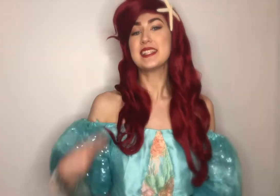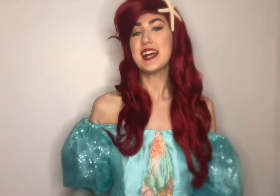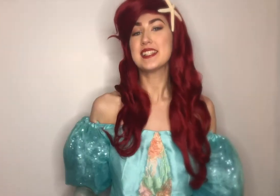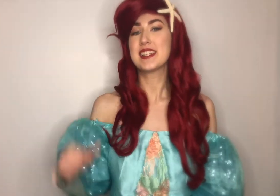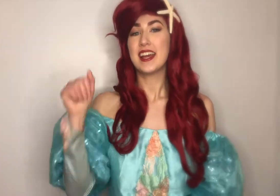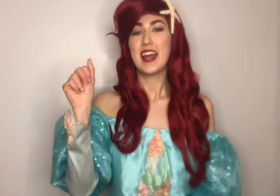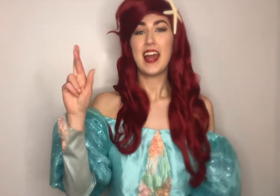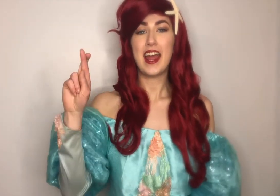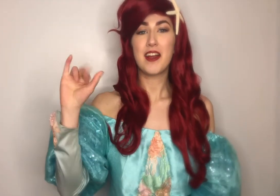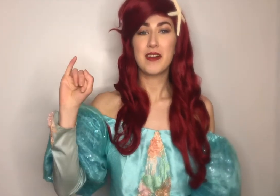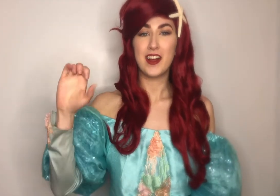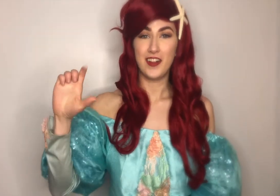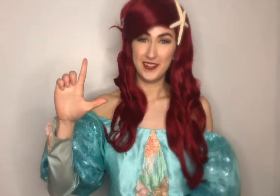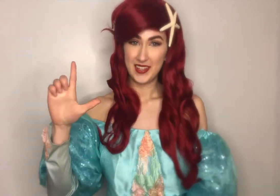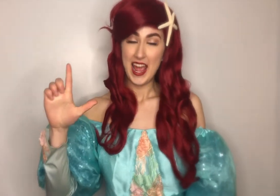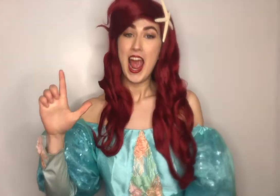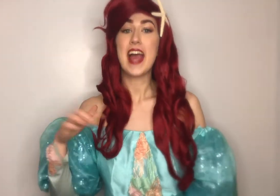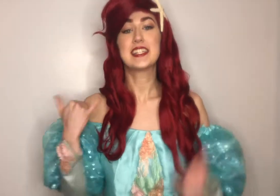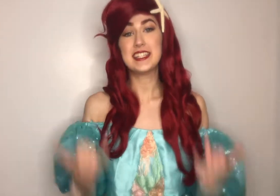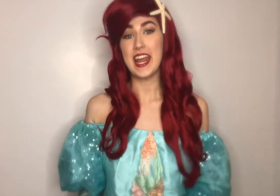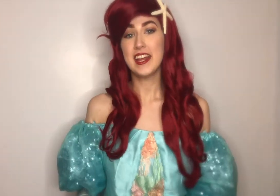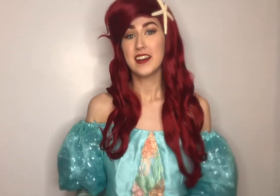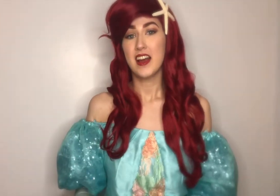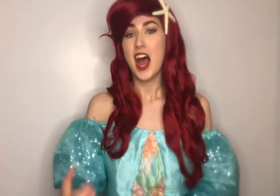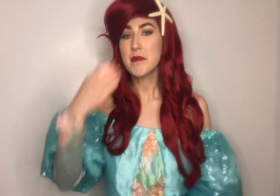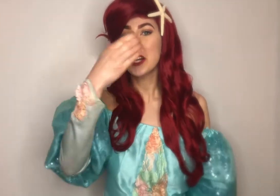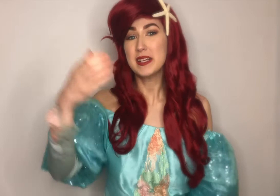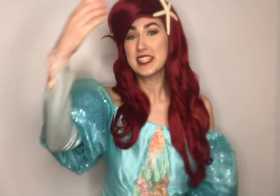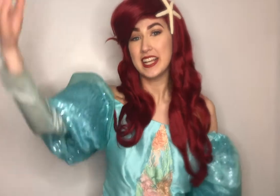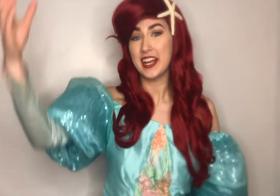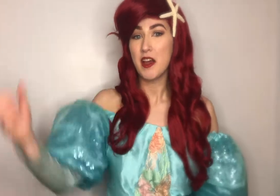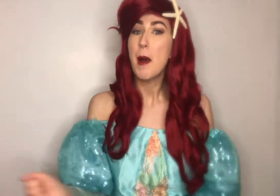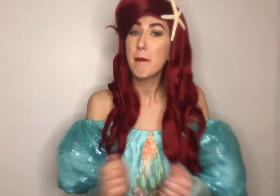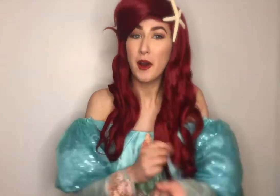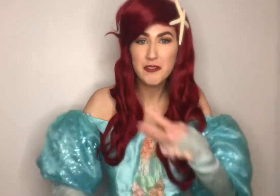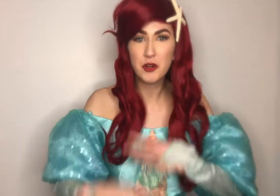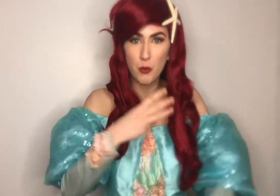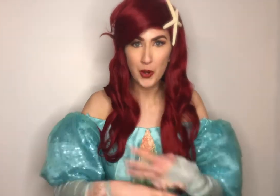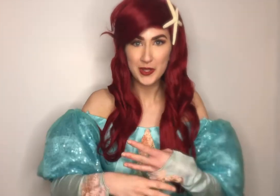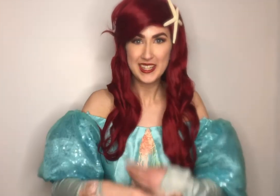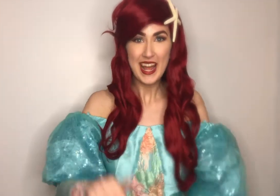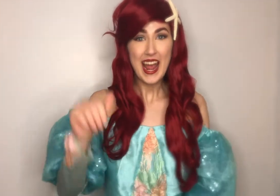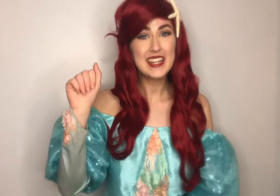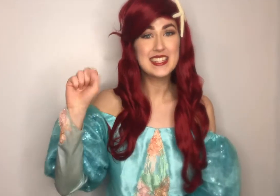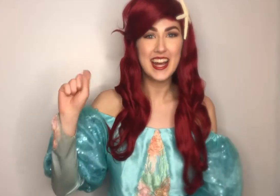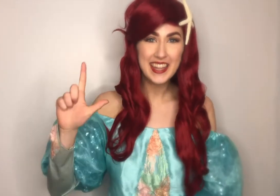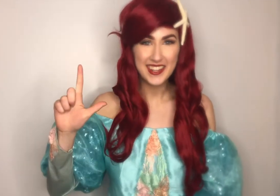Princess Ariel, and today I'm gonna be singing Part of Your World in sign